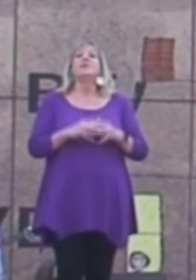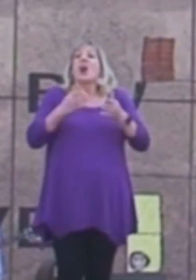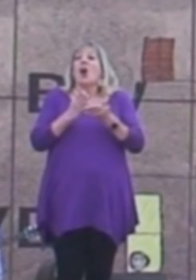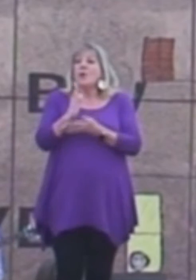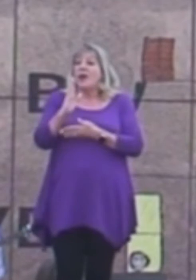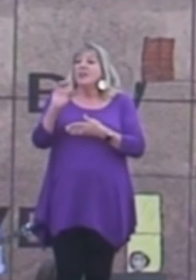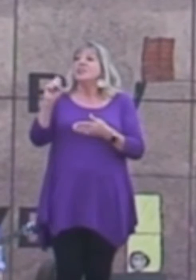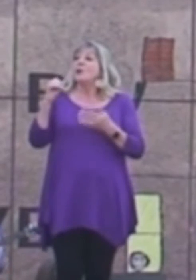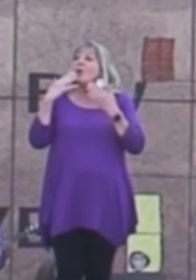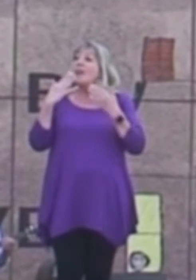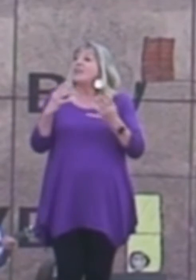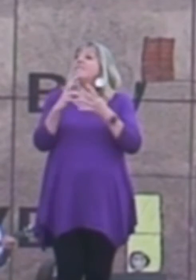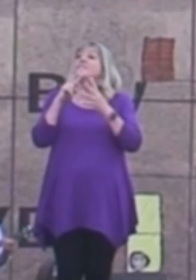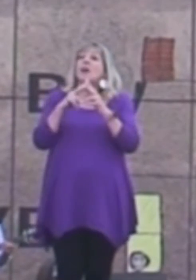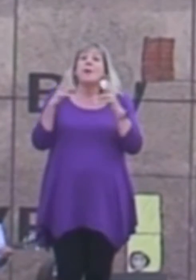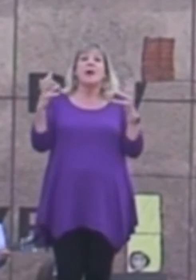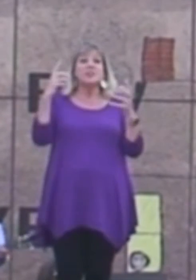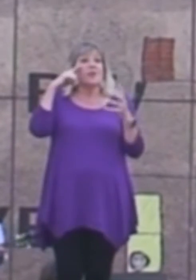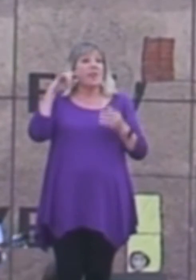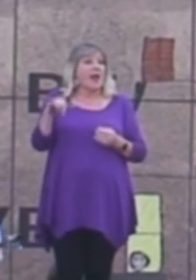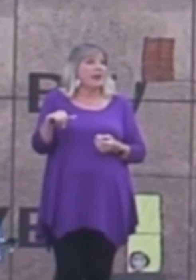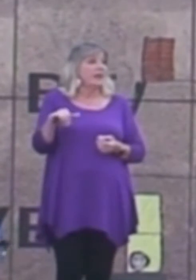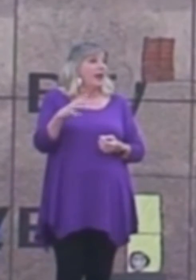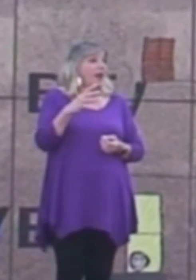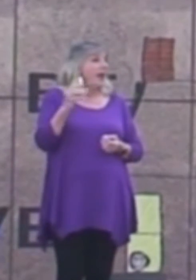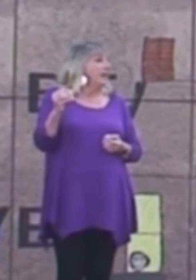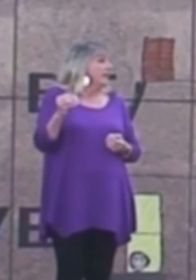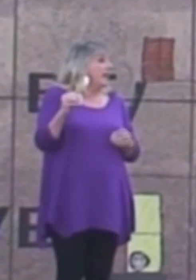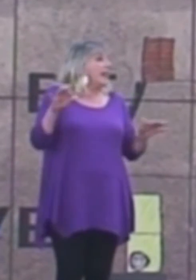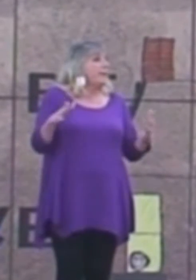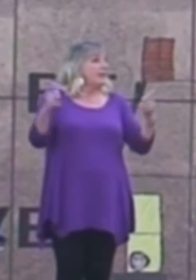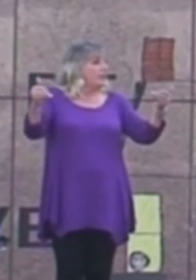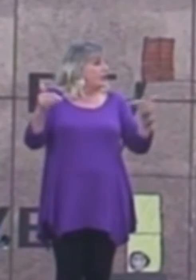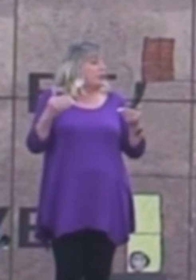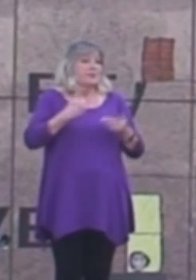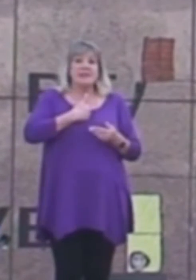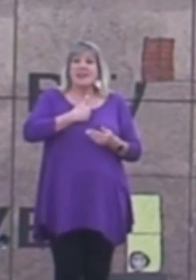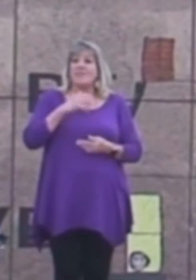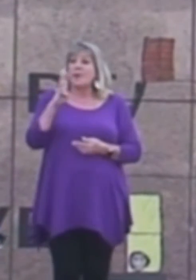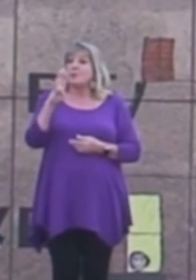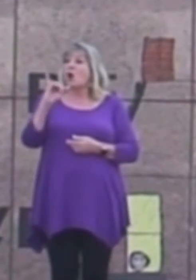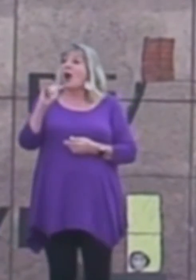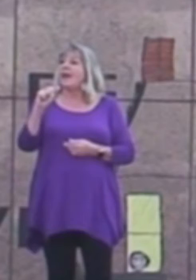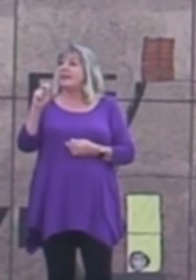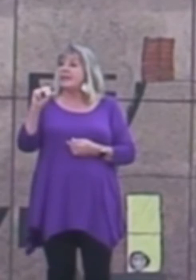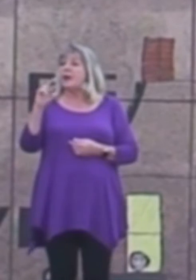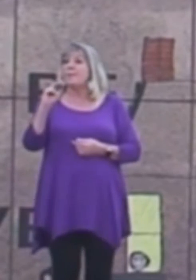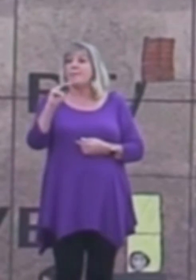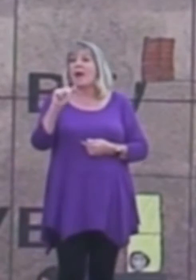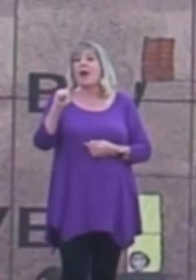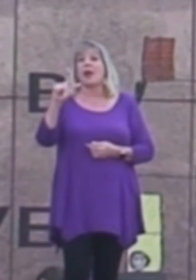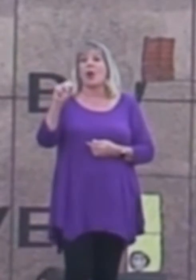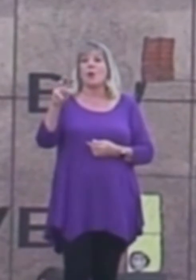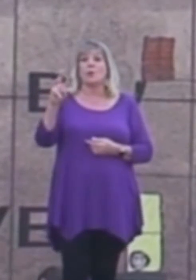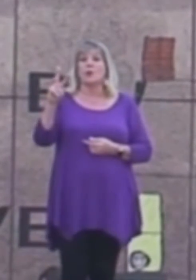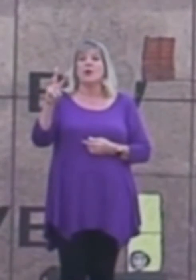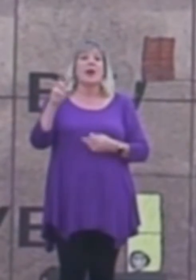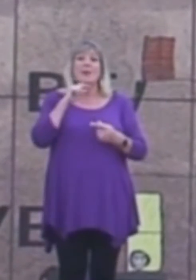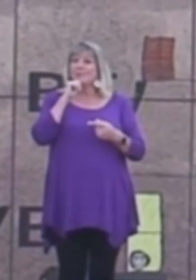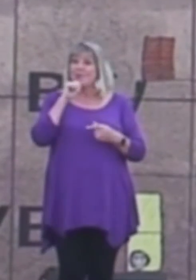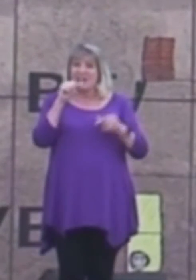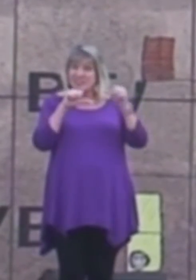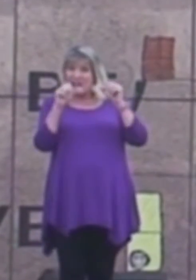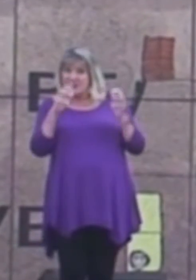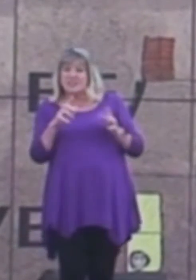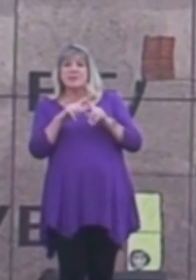All right, so thank you very much for that. Let me introduce myself. I am Brian Mallow, and I'm not a